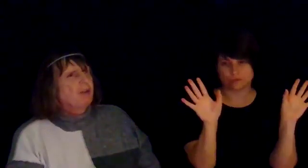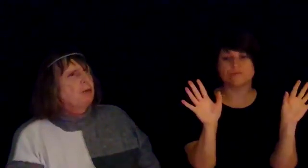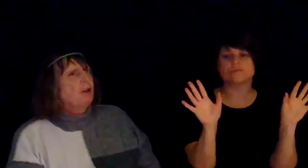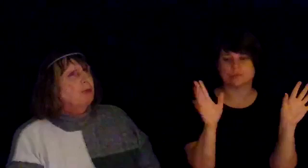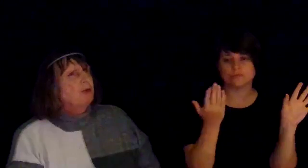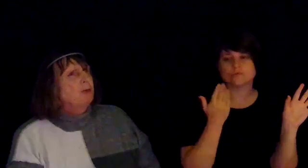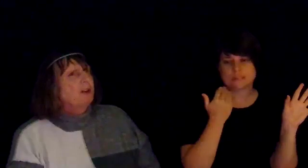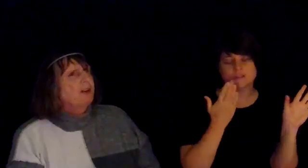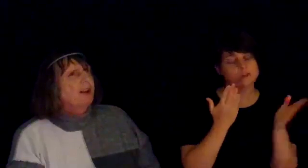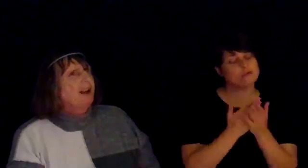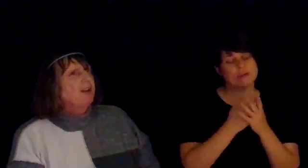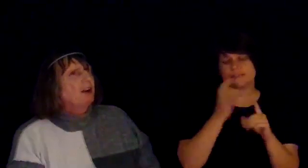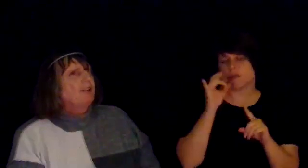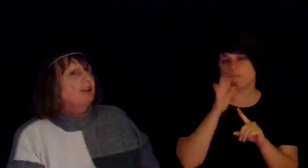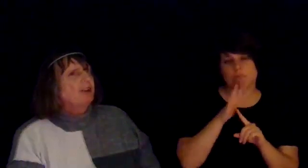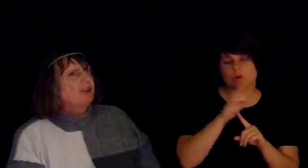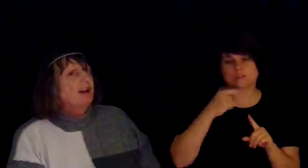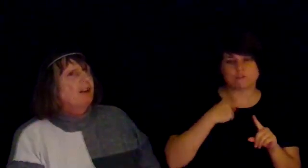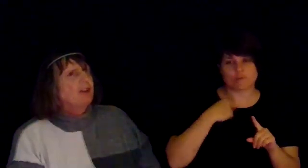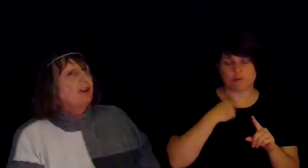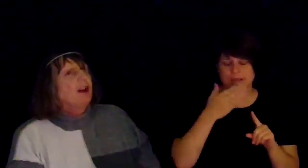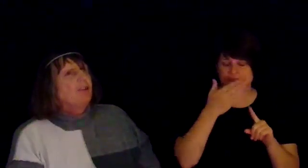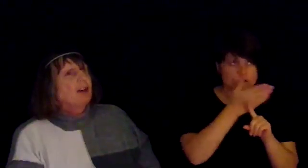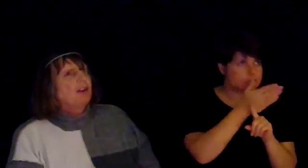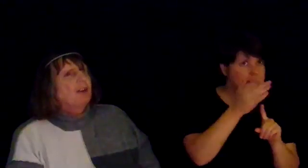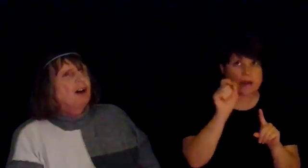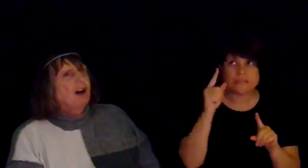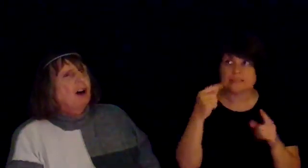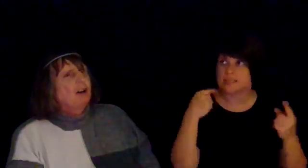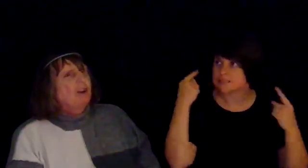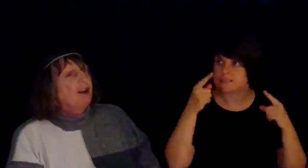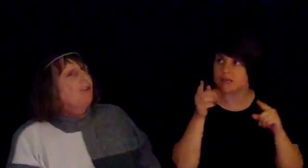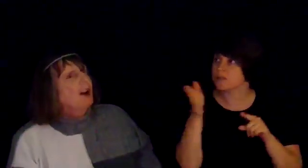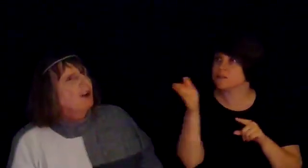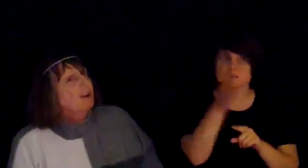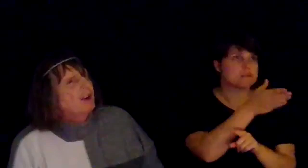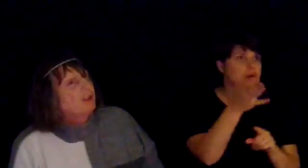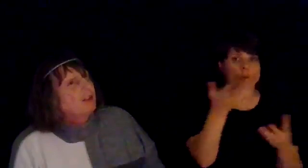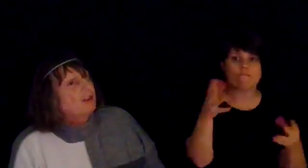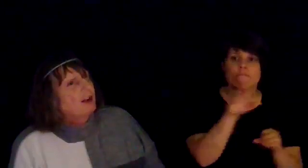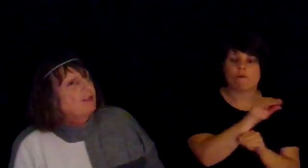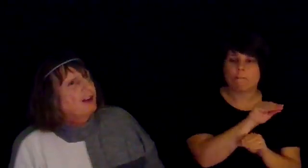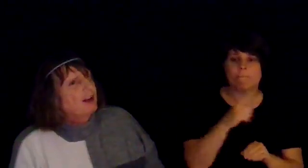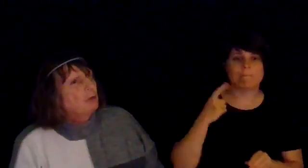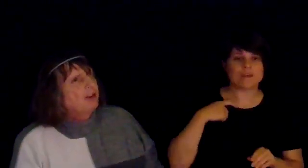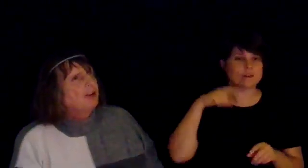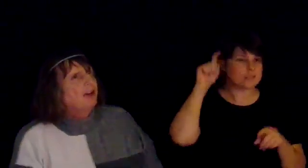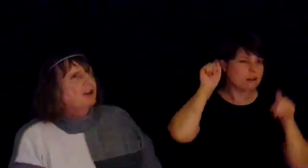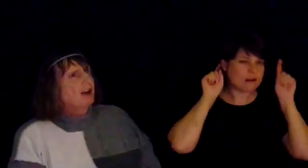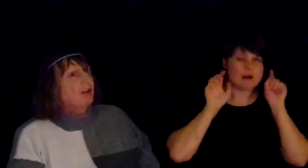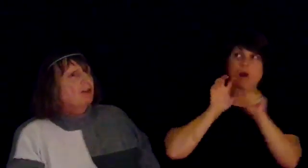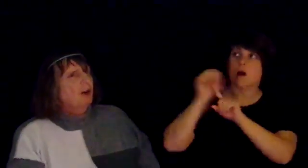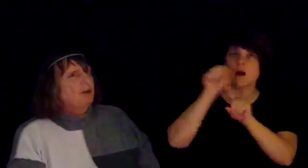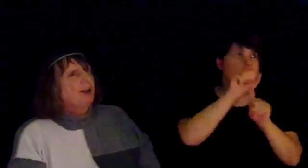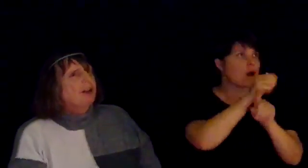was impossible for me to get any direction of sounds because my implant doesn't pick up where